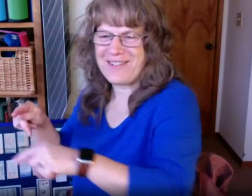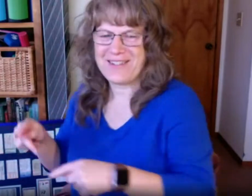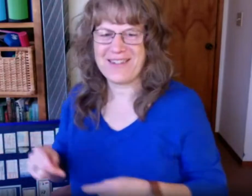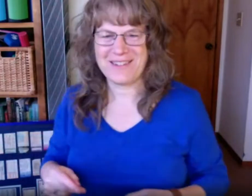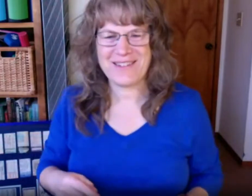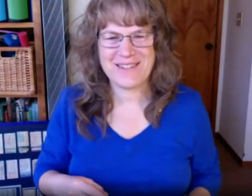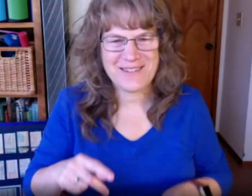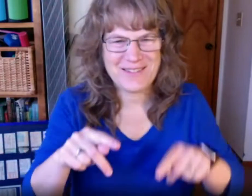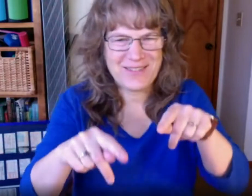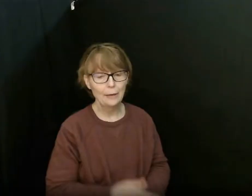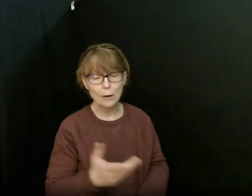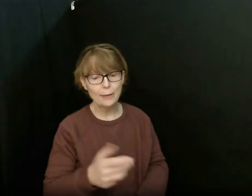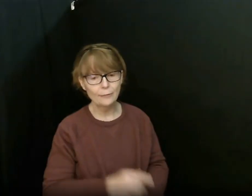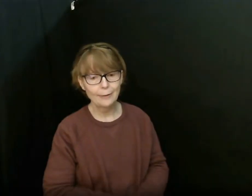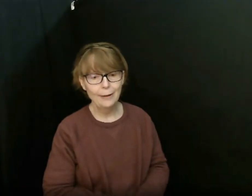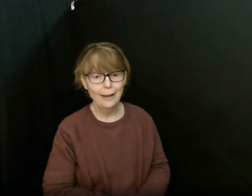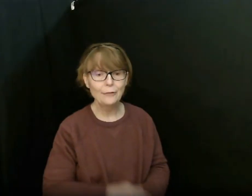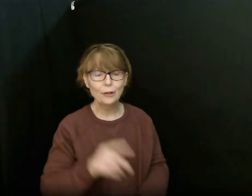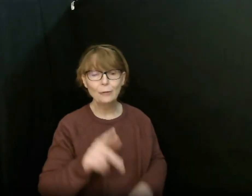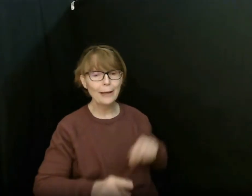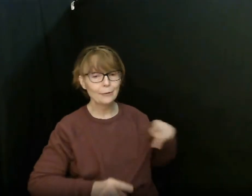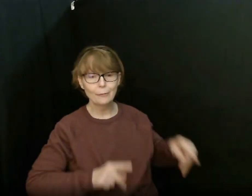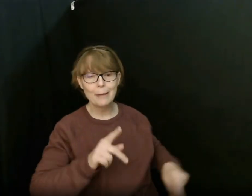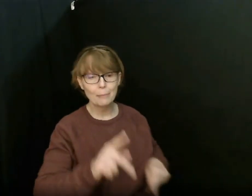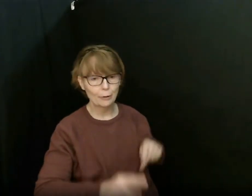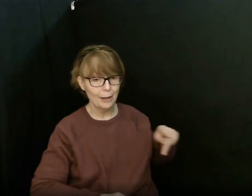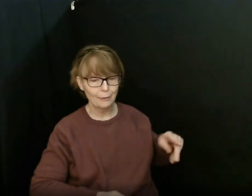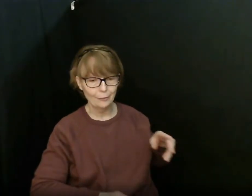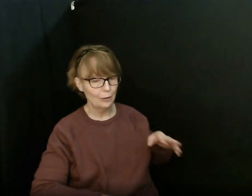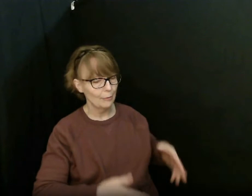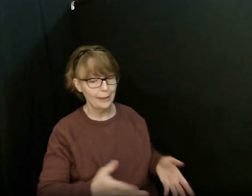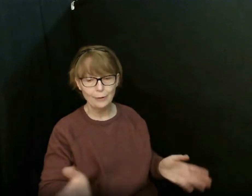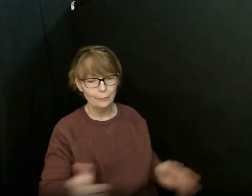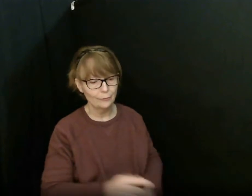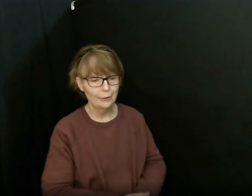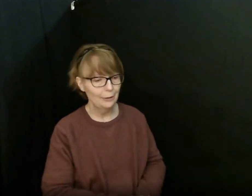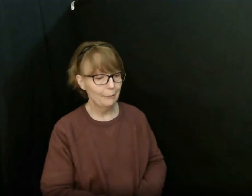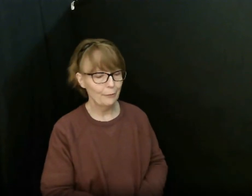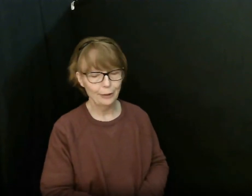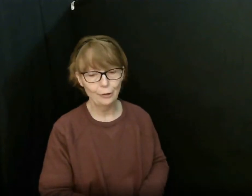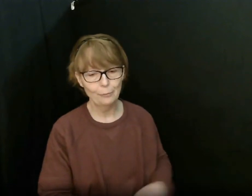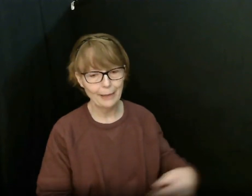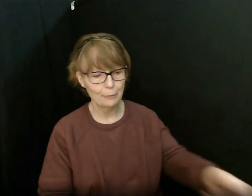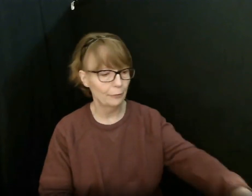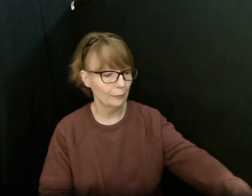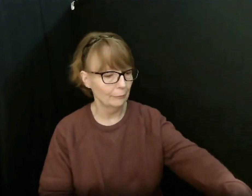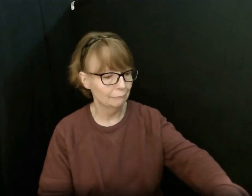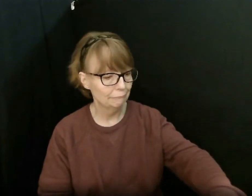right. Yeah, no, that's a good way to remember clock, because you know what? There's people that are going to do it backwards. And